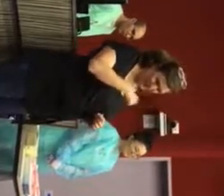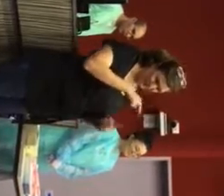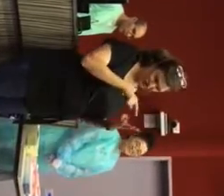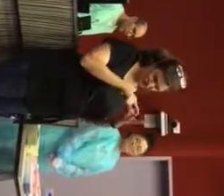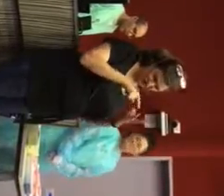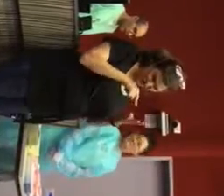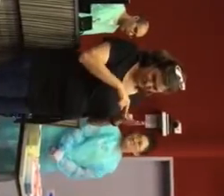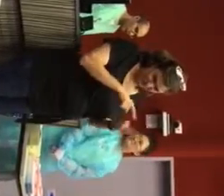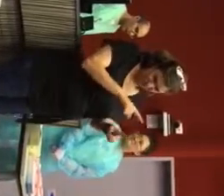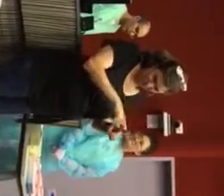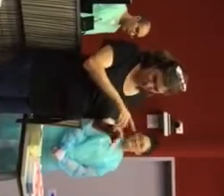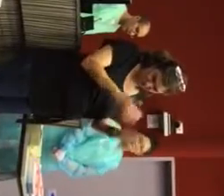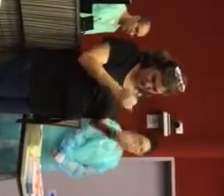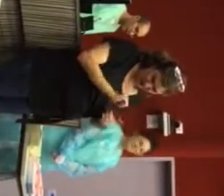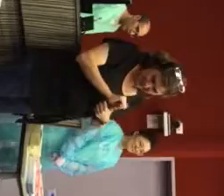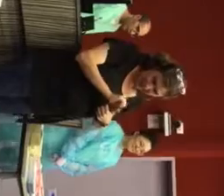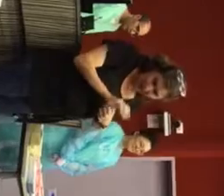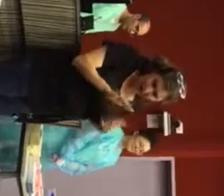day?